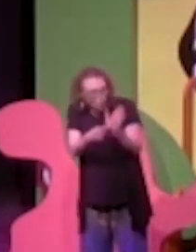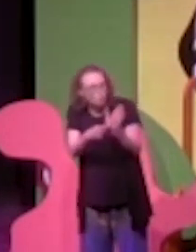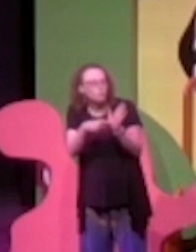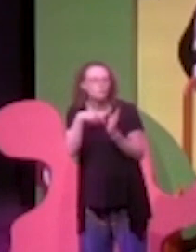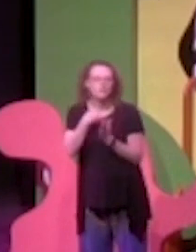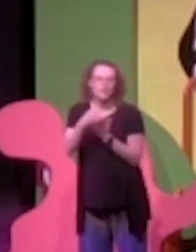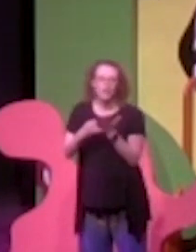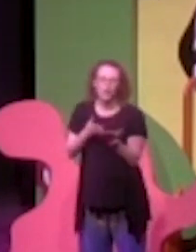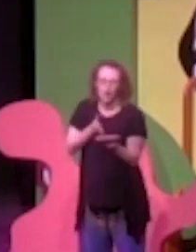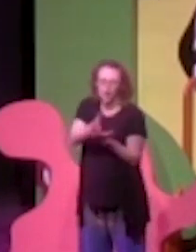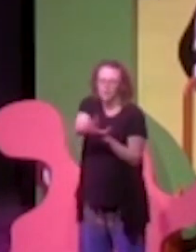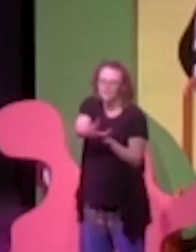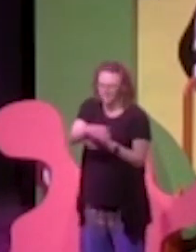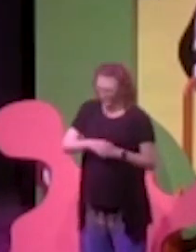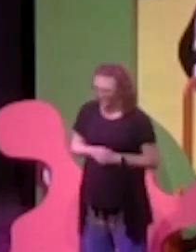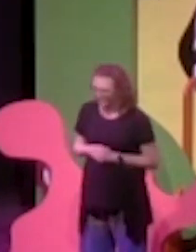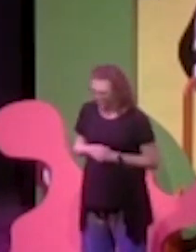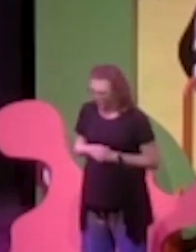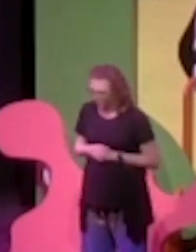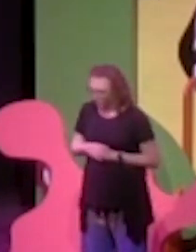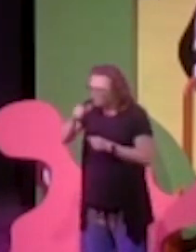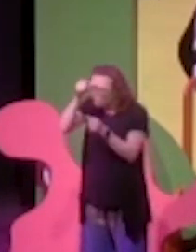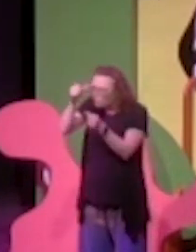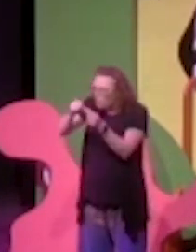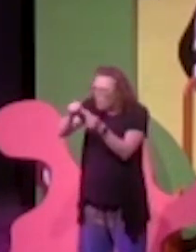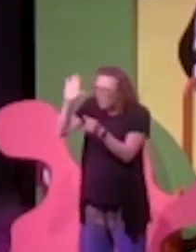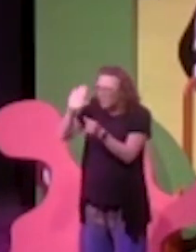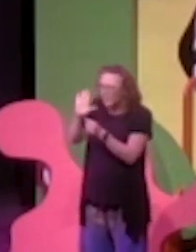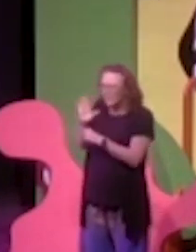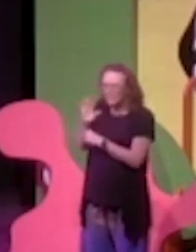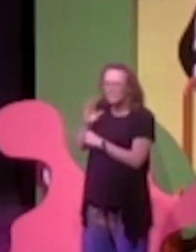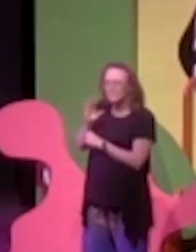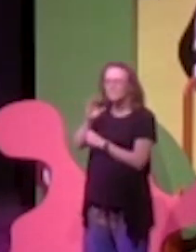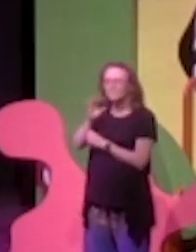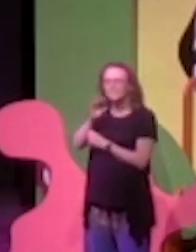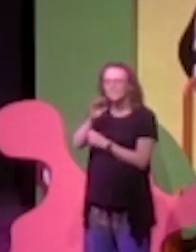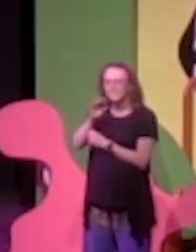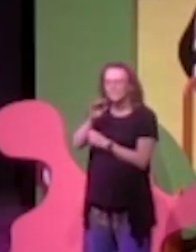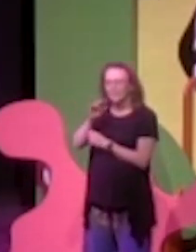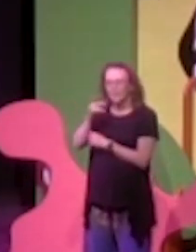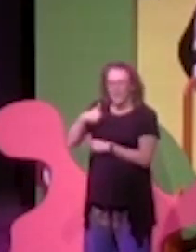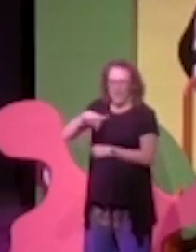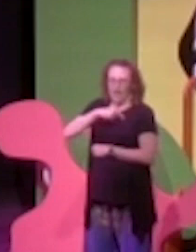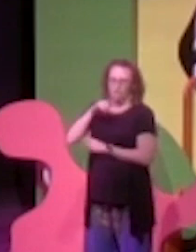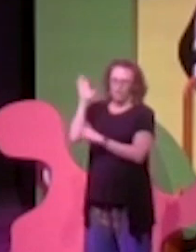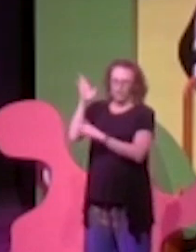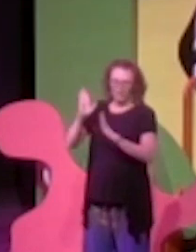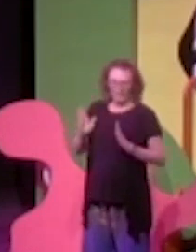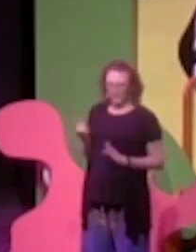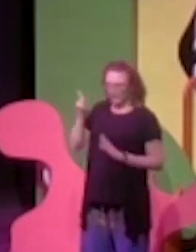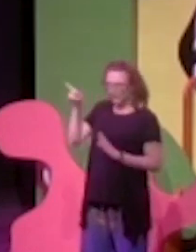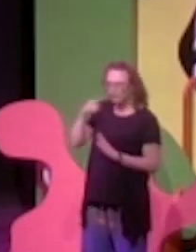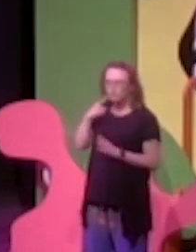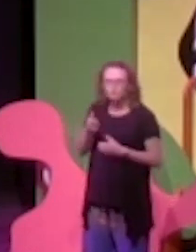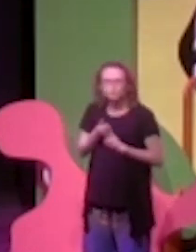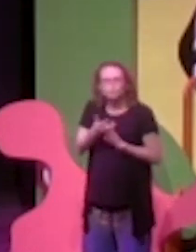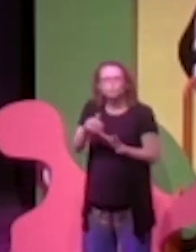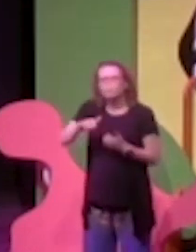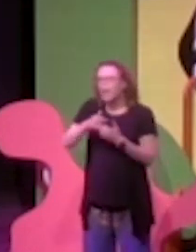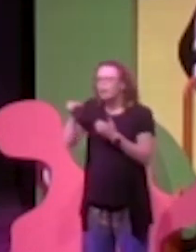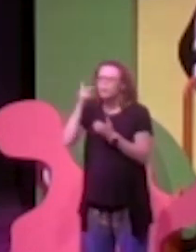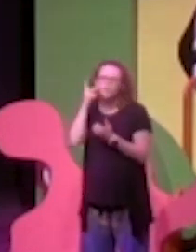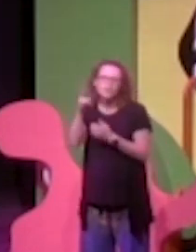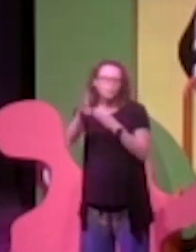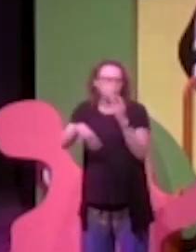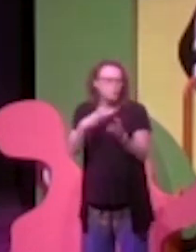keynote speaker earlier, the expressions of her art and how she sees and experiences the world,